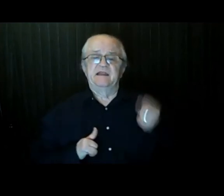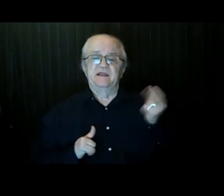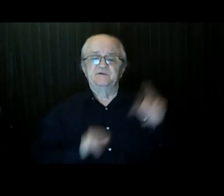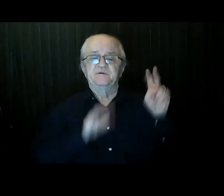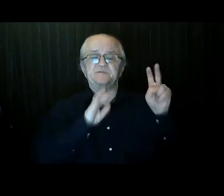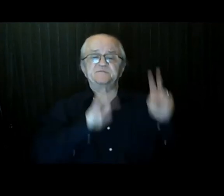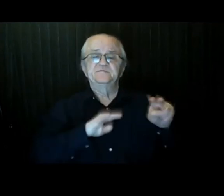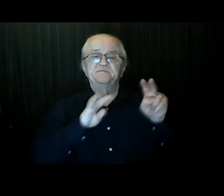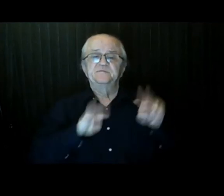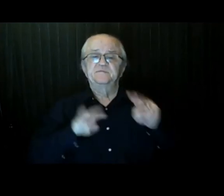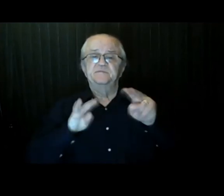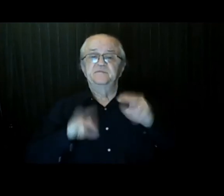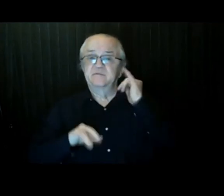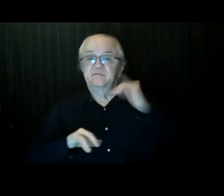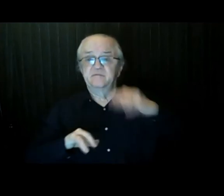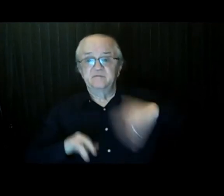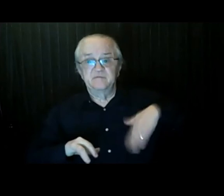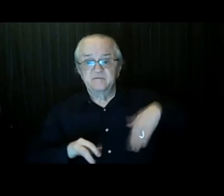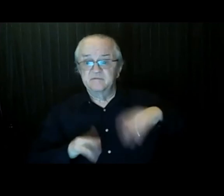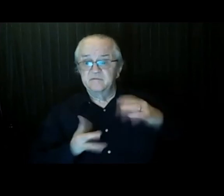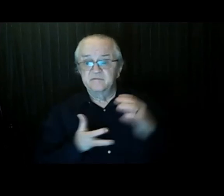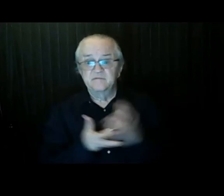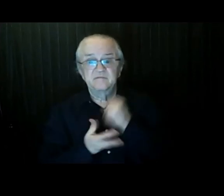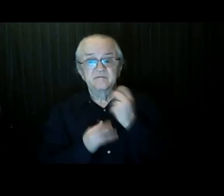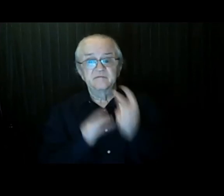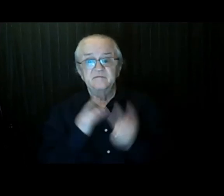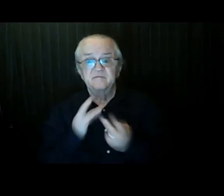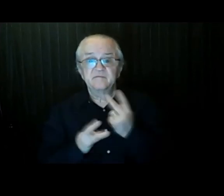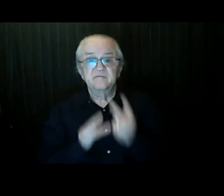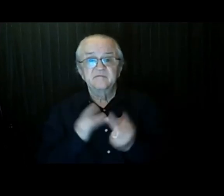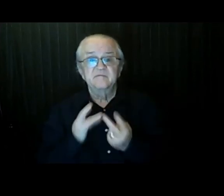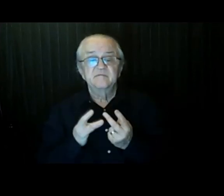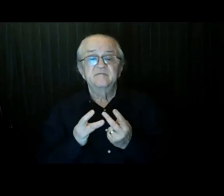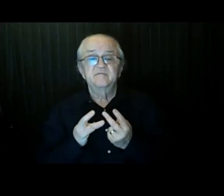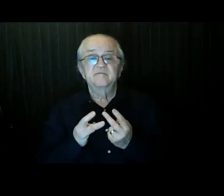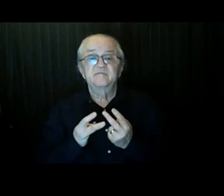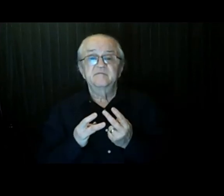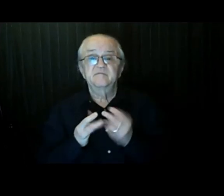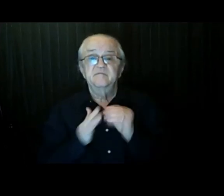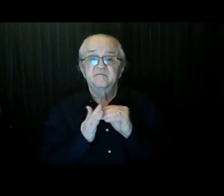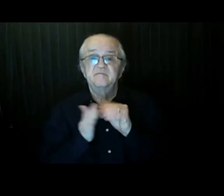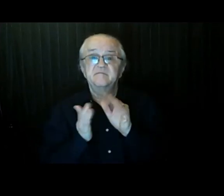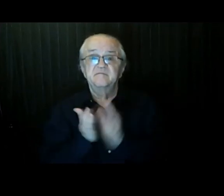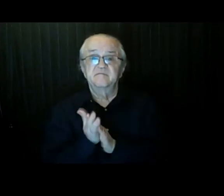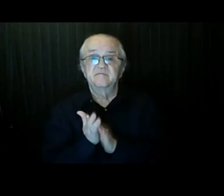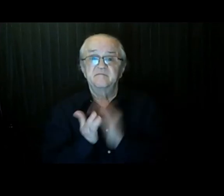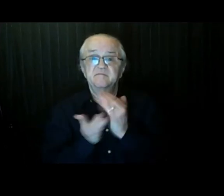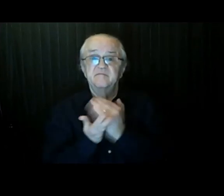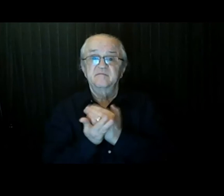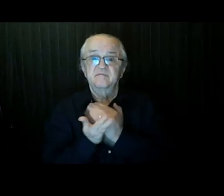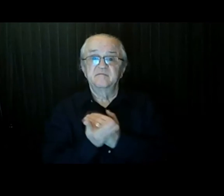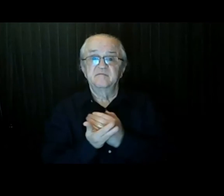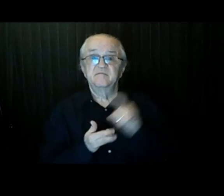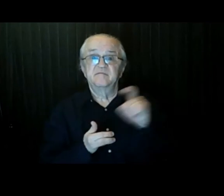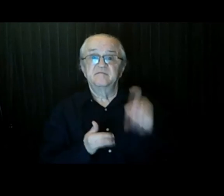had the opportunity to visit Williamsburg, put that on your to-do list. Put that on your